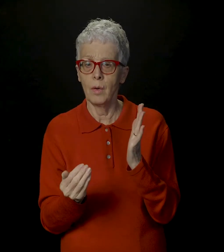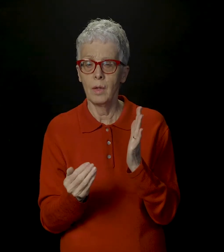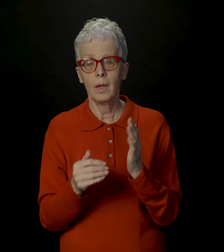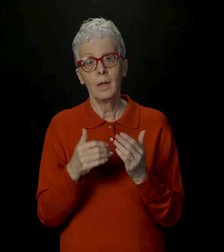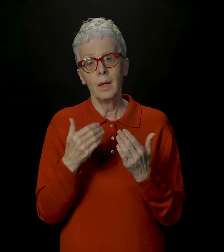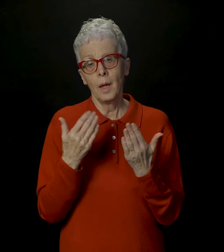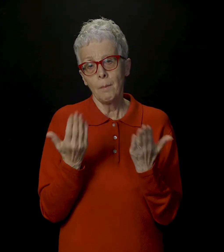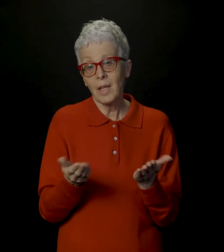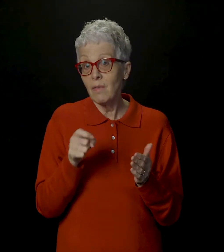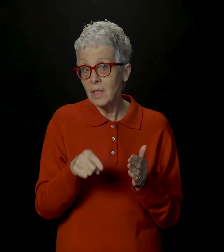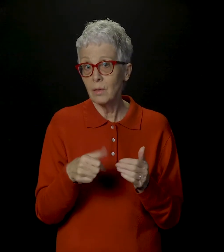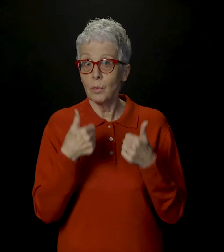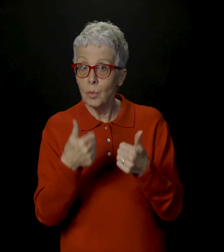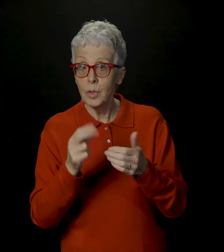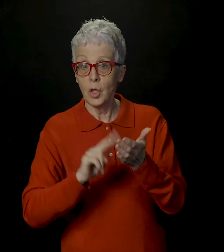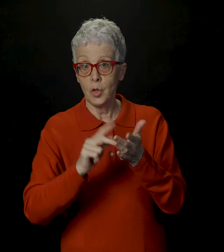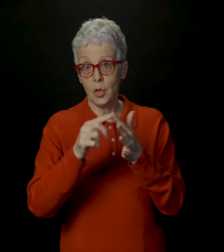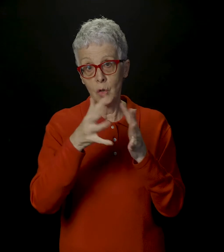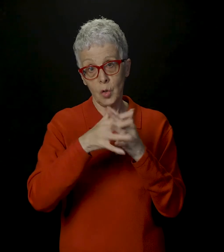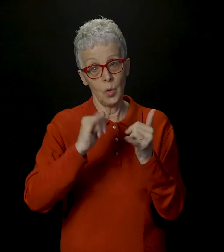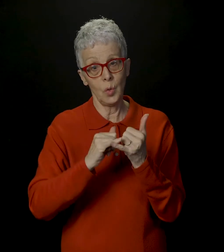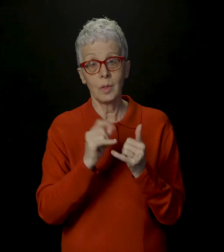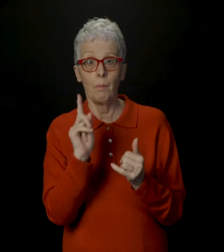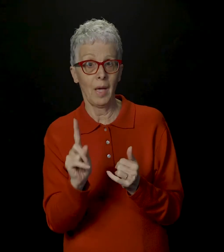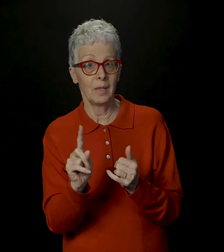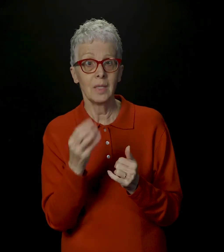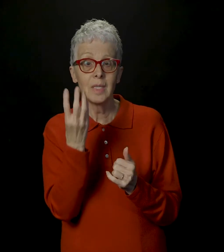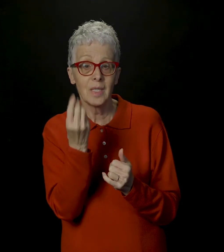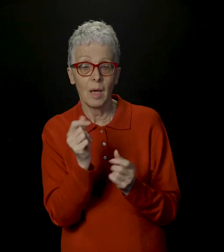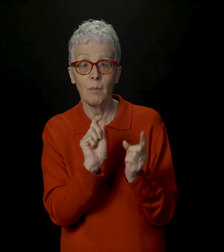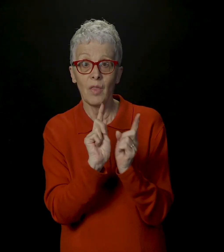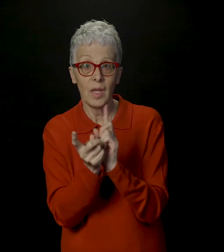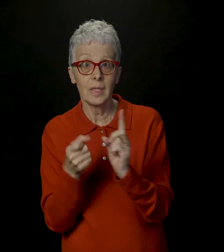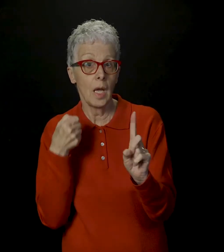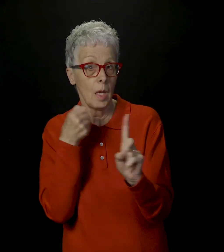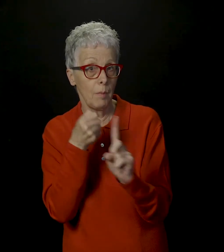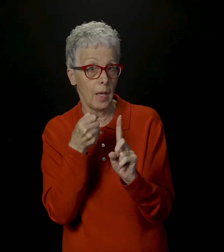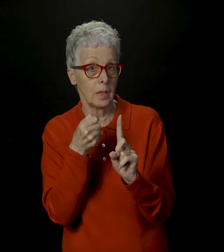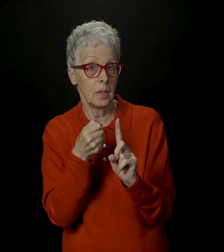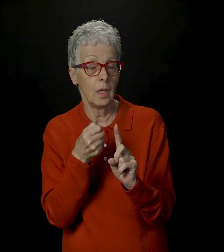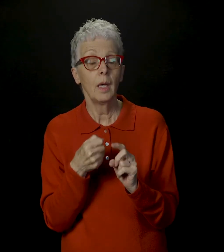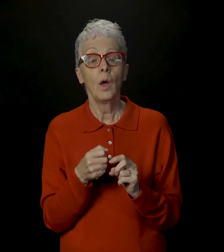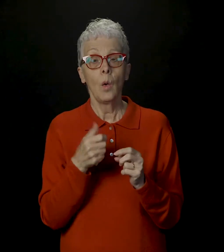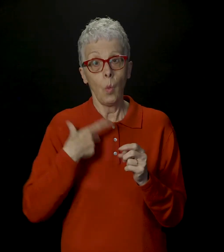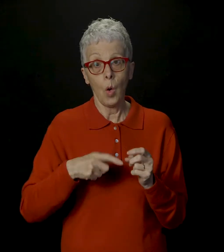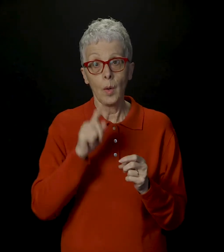Although this is great news There are still a number of factors That impact our experience Of meeting together on a